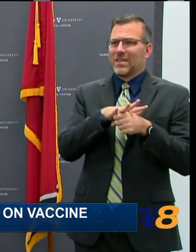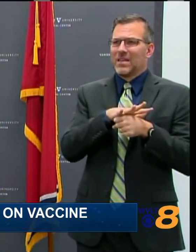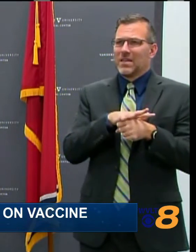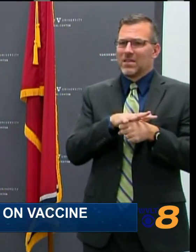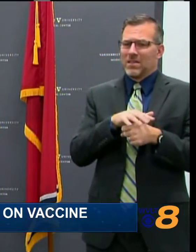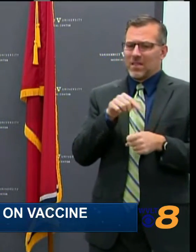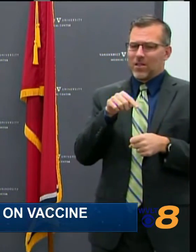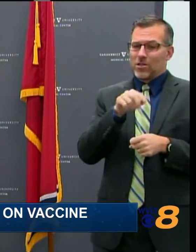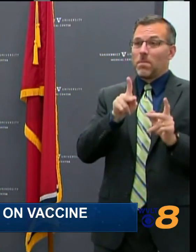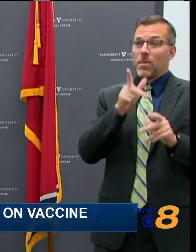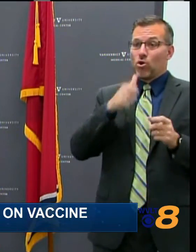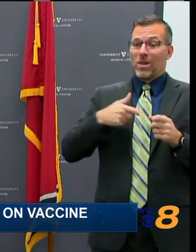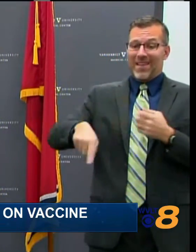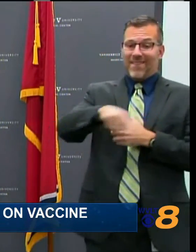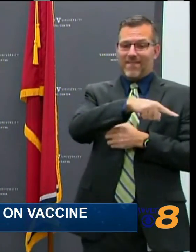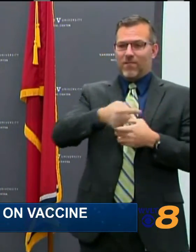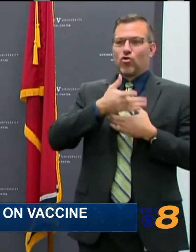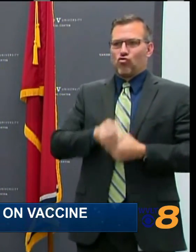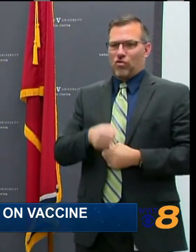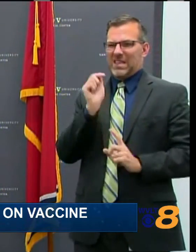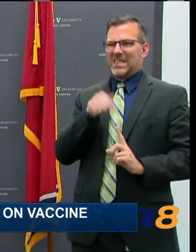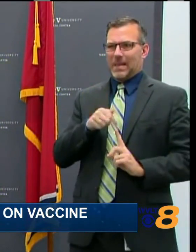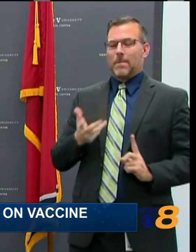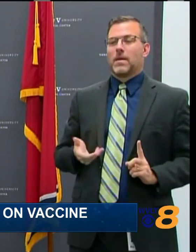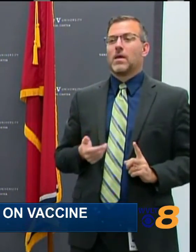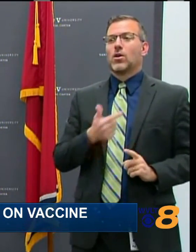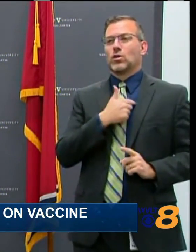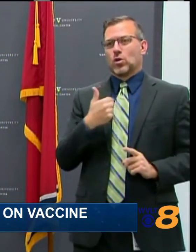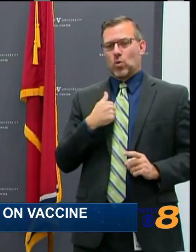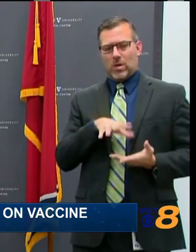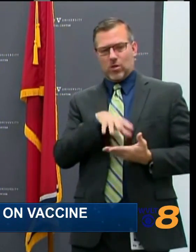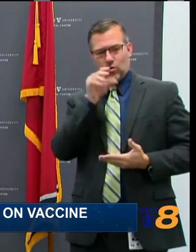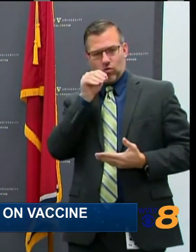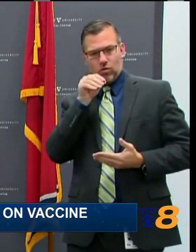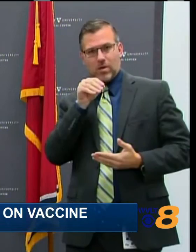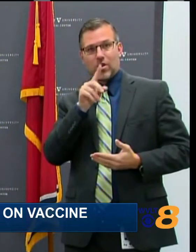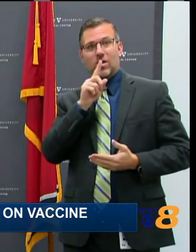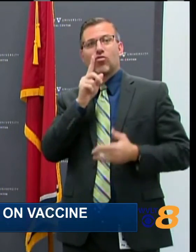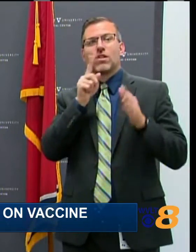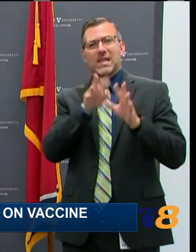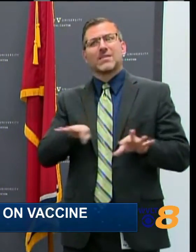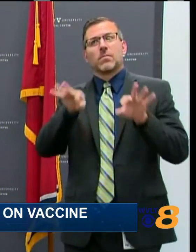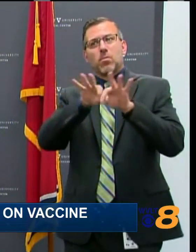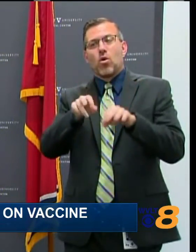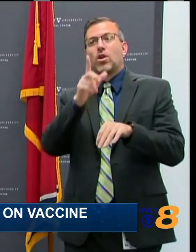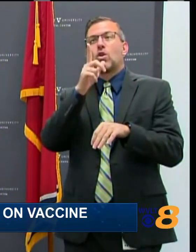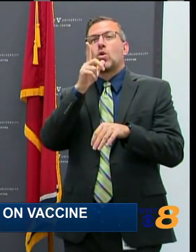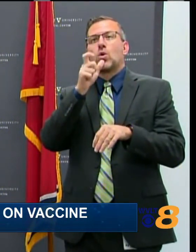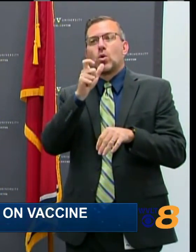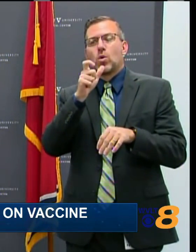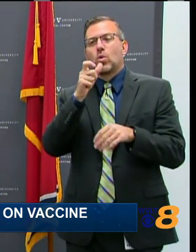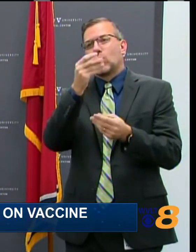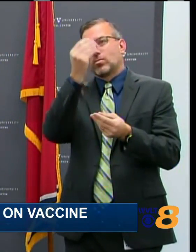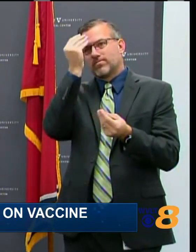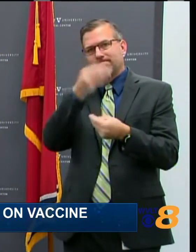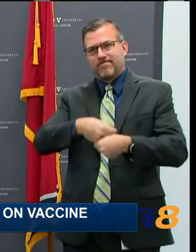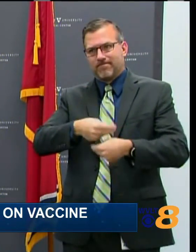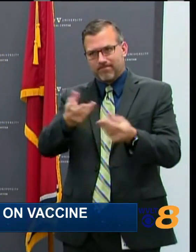trusted voices in those communities. What we learned was that the messenger really matters, and